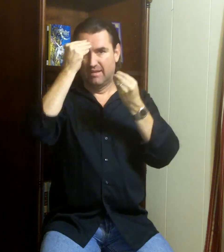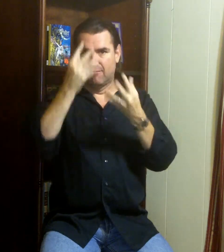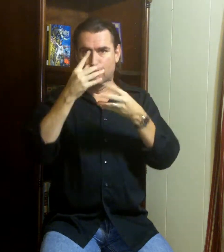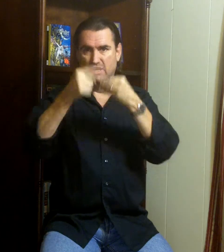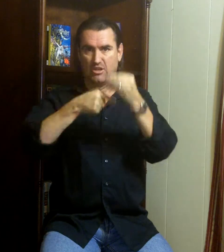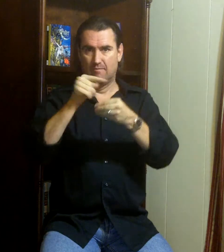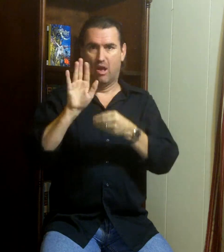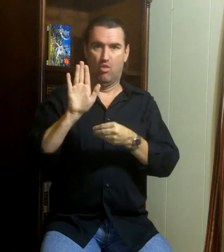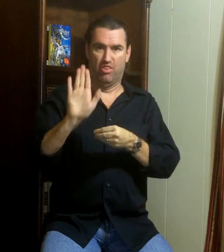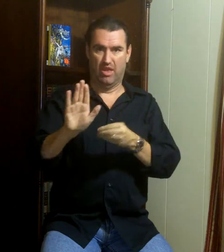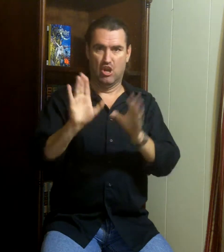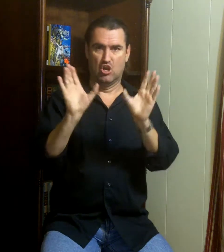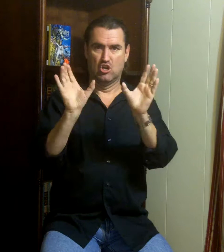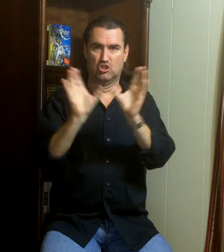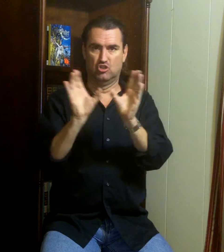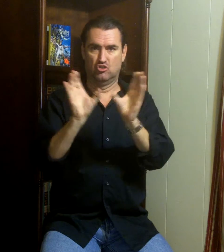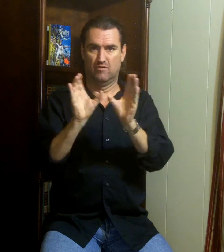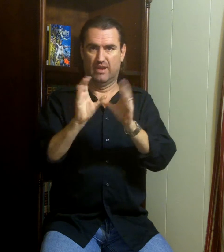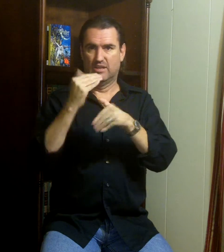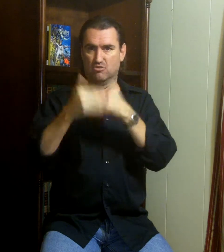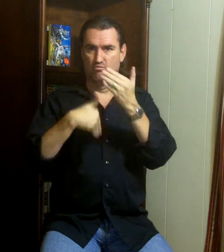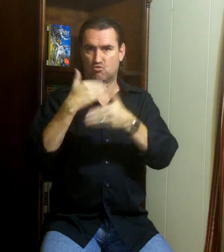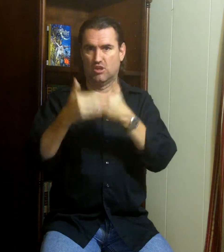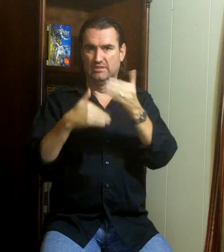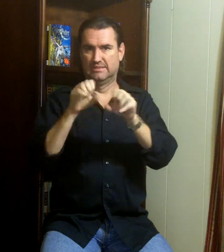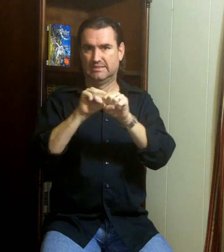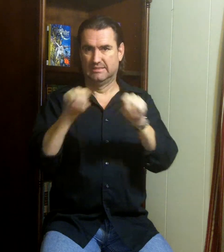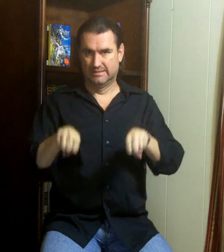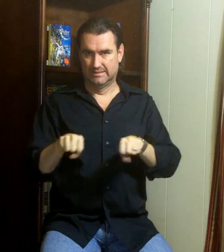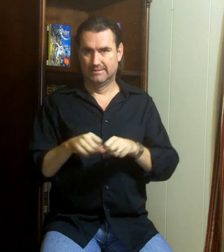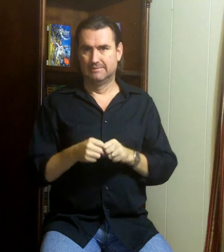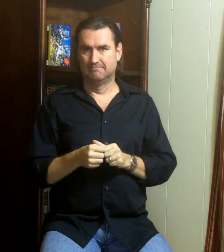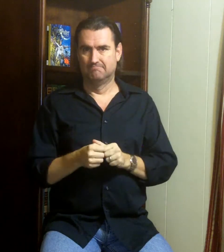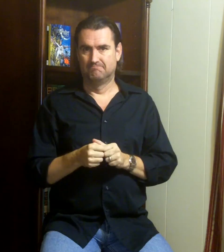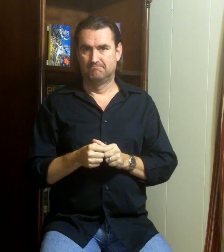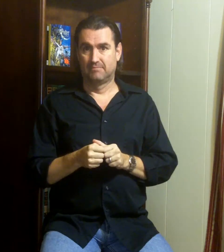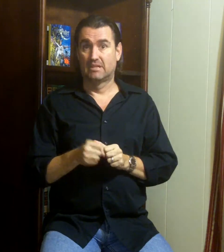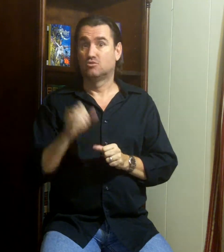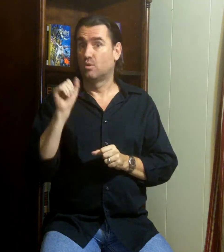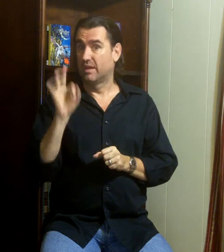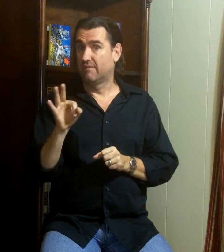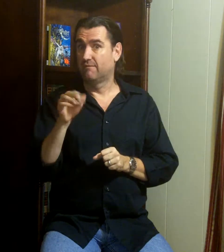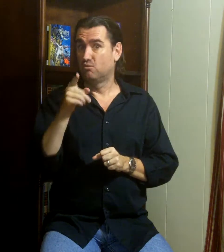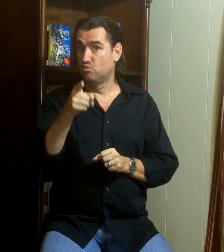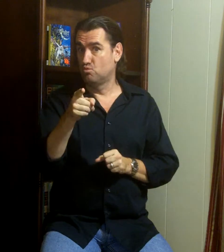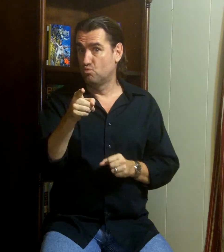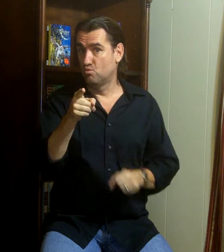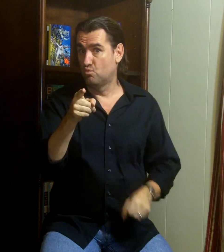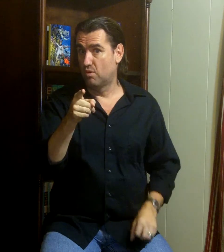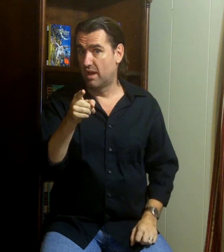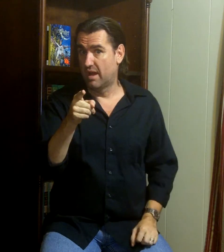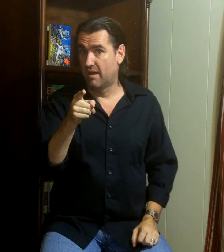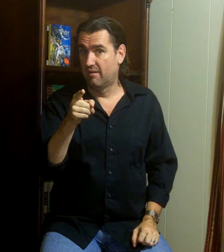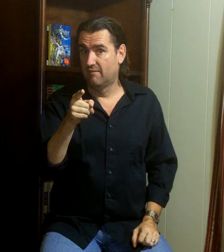certification evaluation system. So if you haven't taken